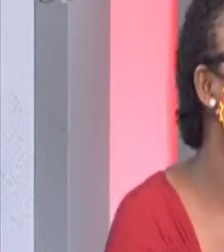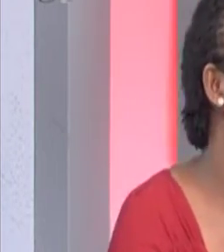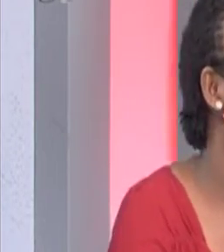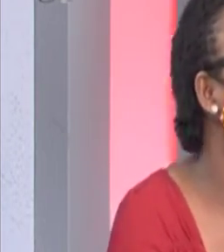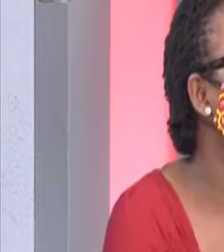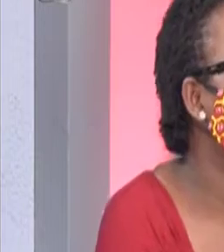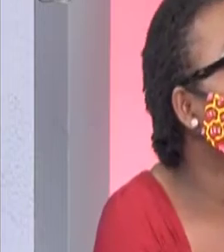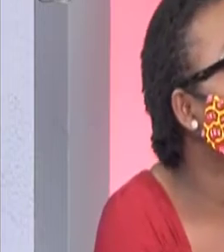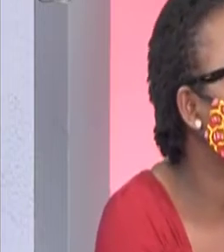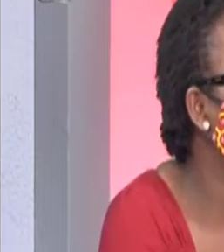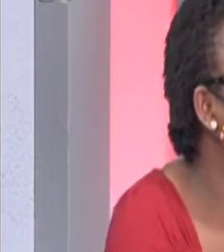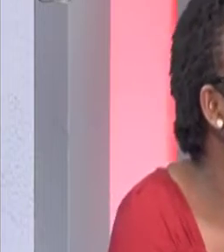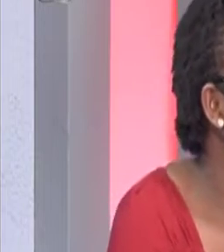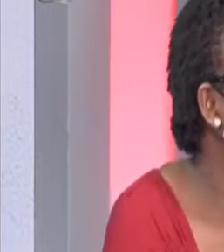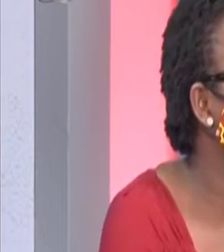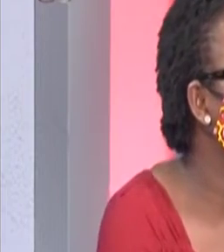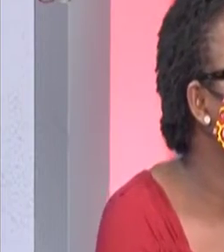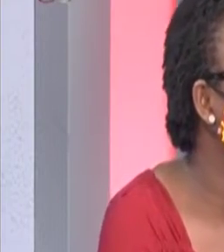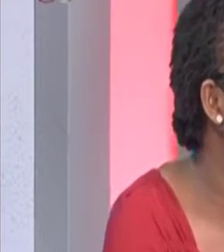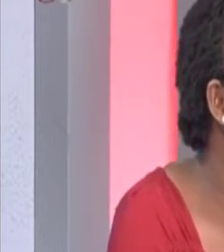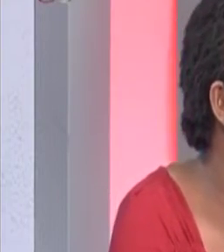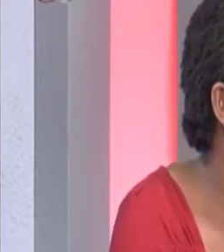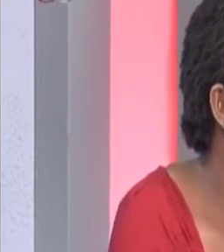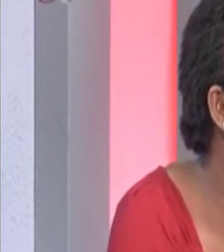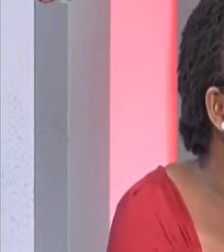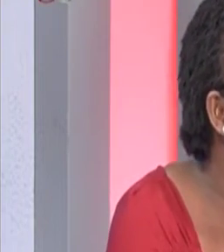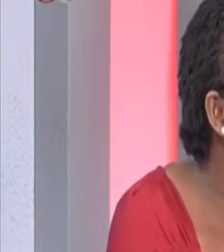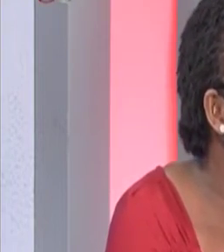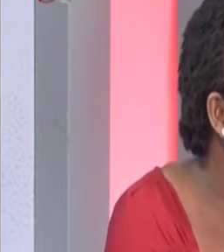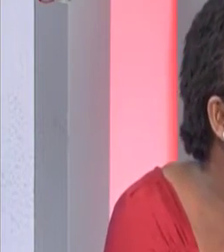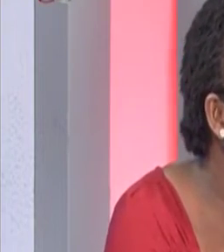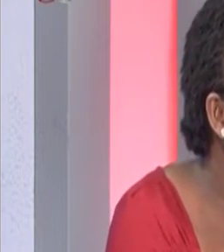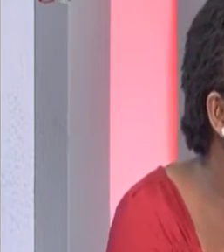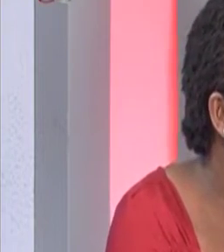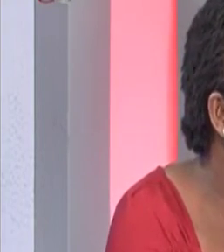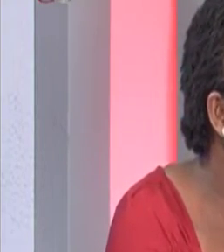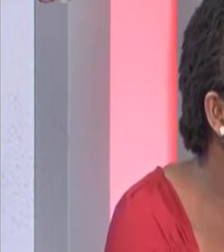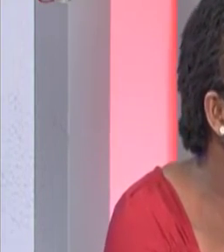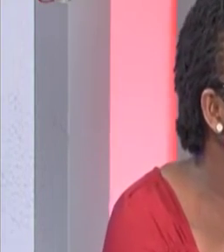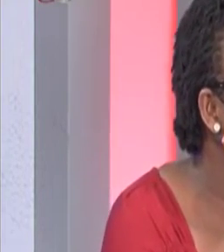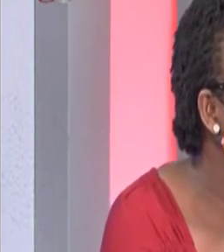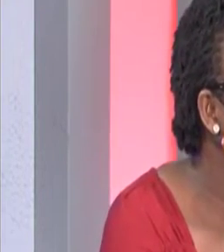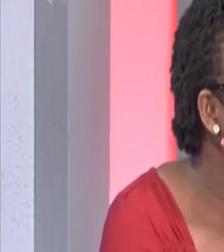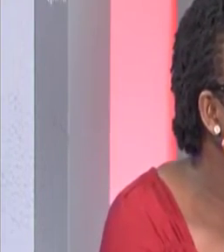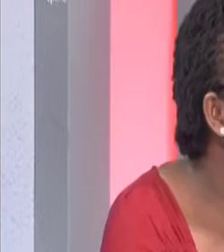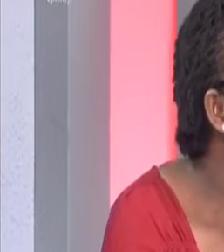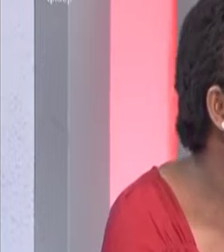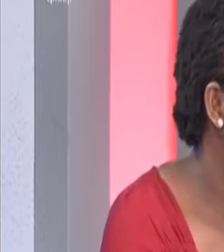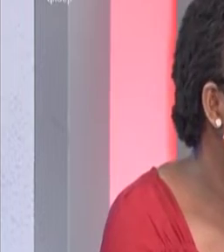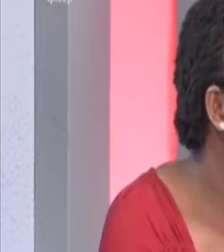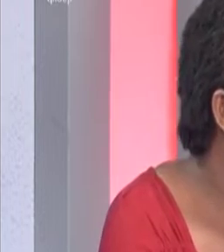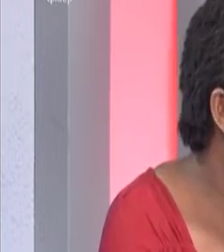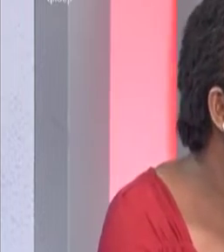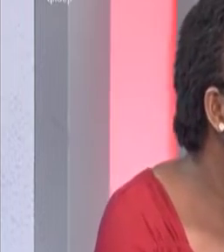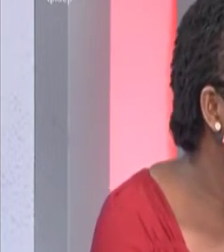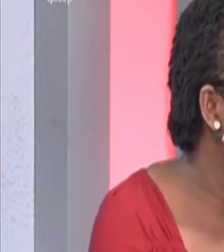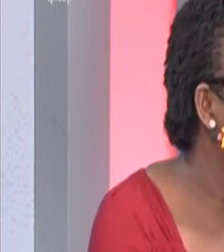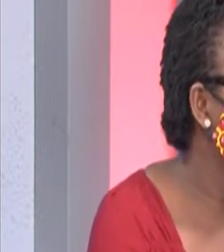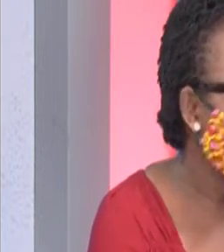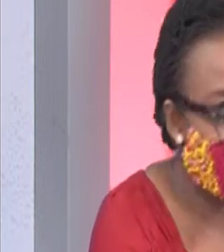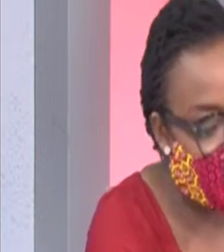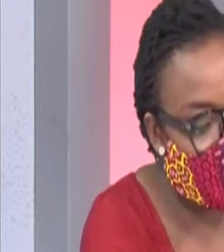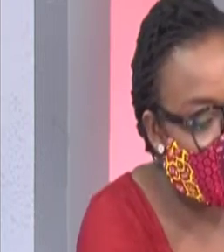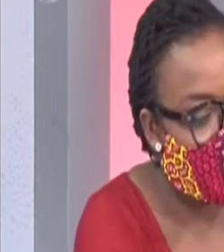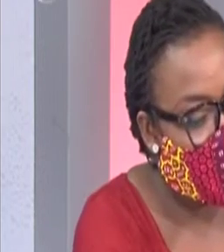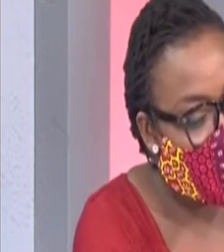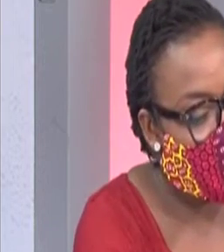the question. I mean, there are a lot of people at home, and you want to engage yourself in something. People are online. That's where everybody